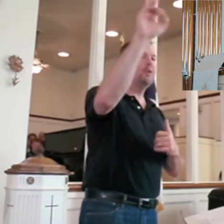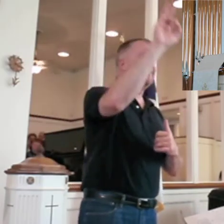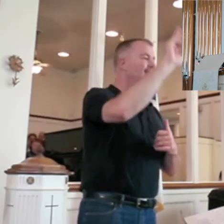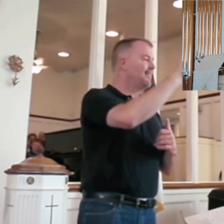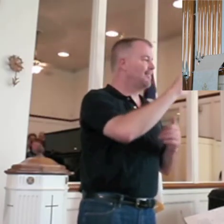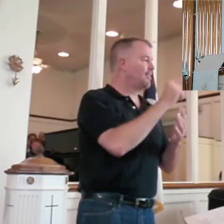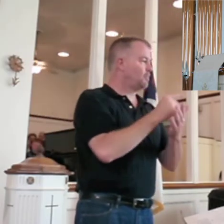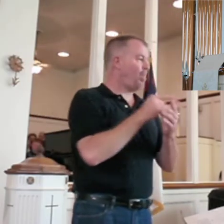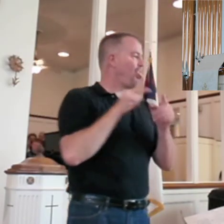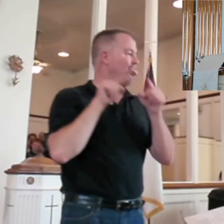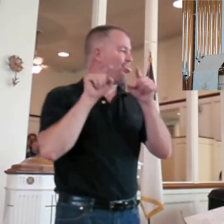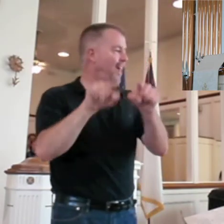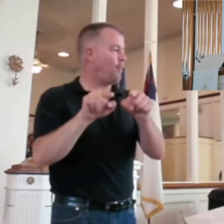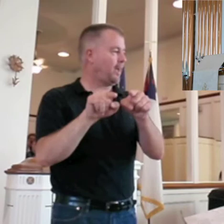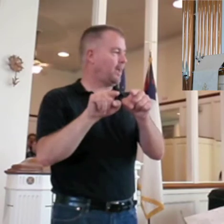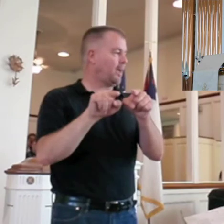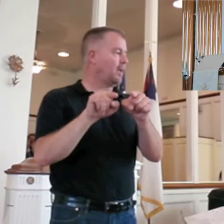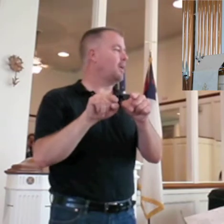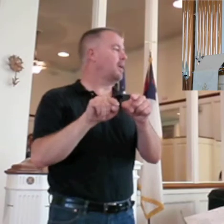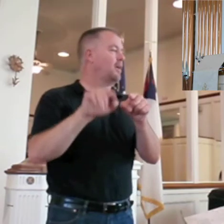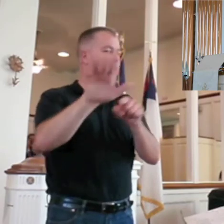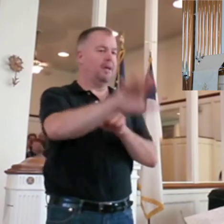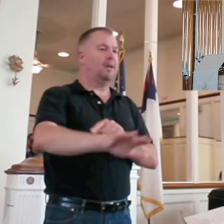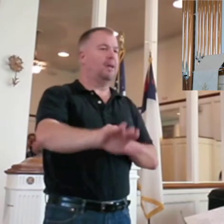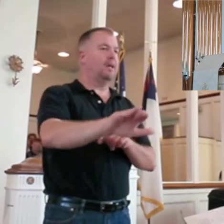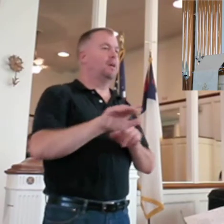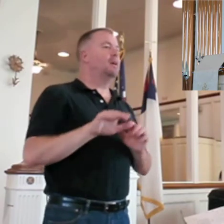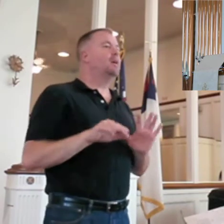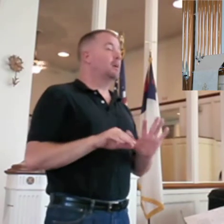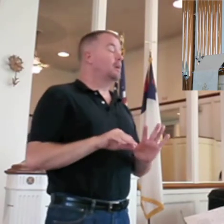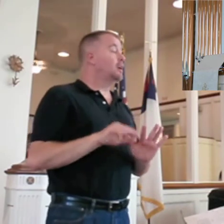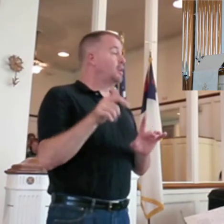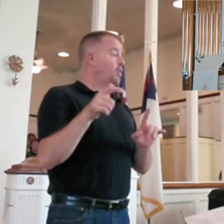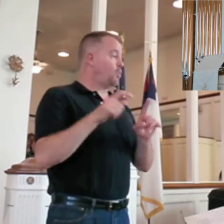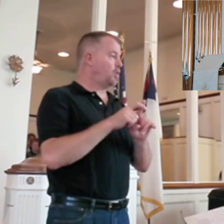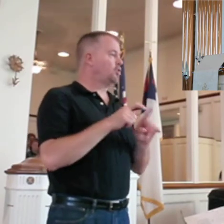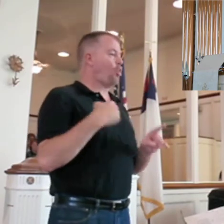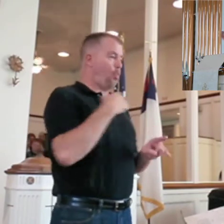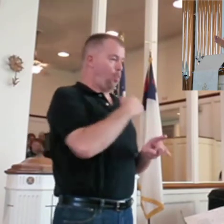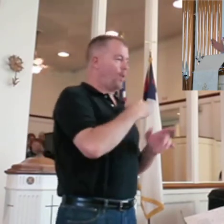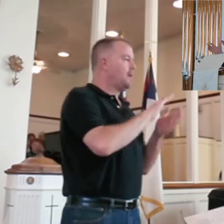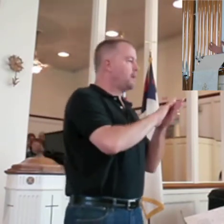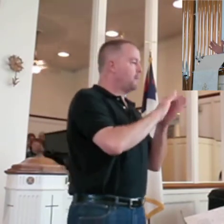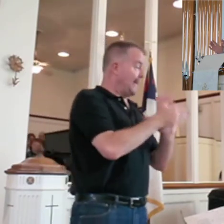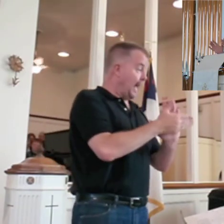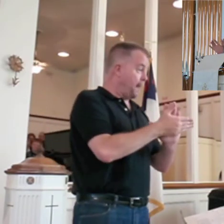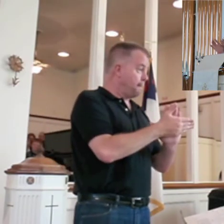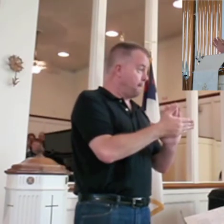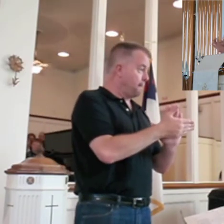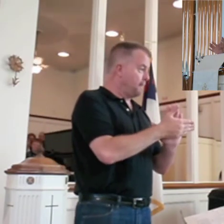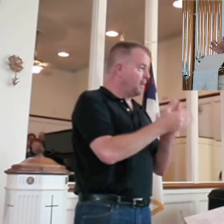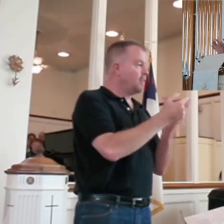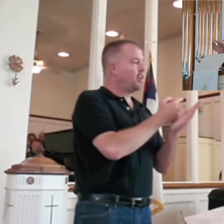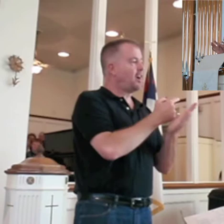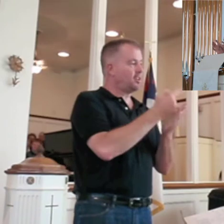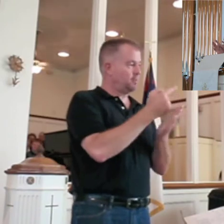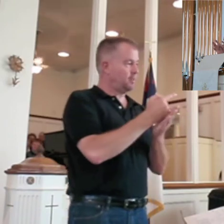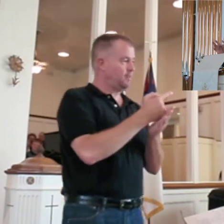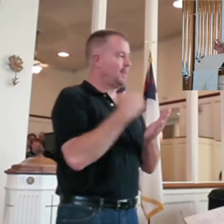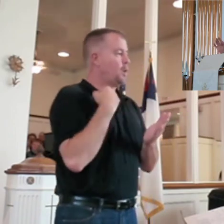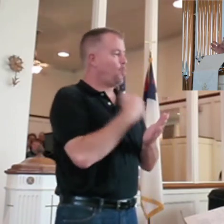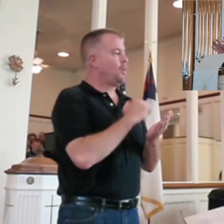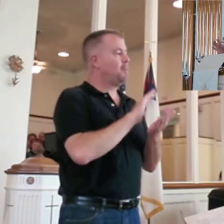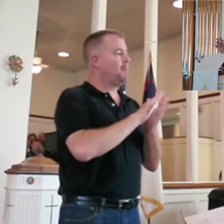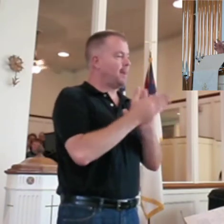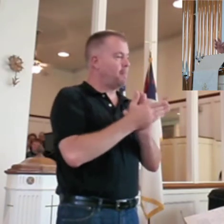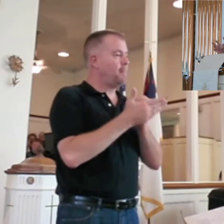is to preach the gospel that way. In other words, we become the gospel